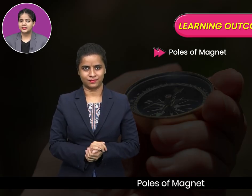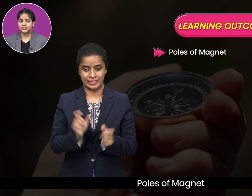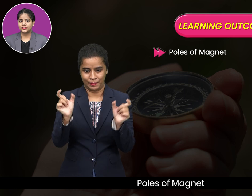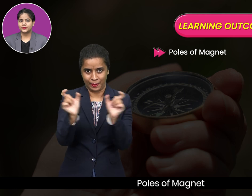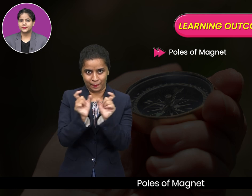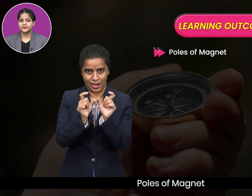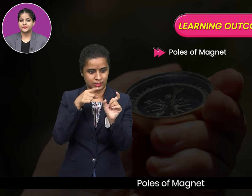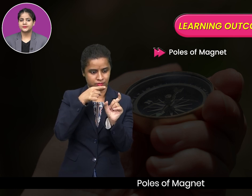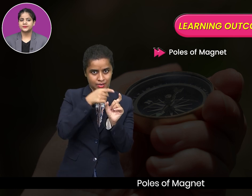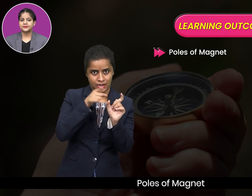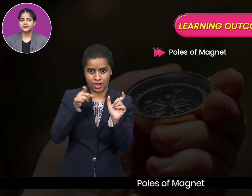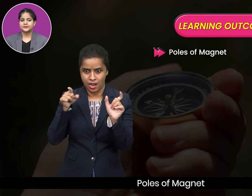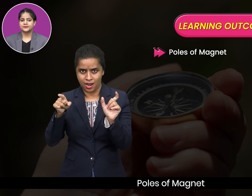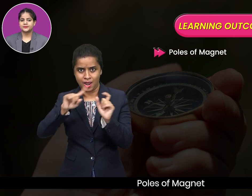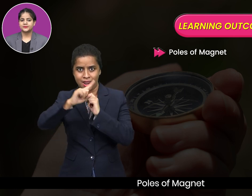of magnet,